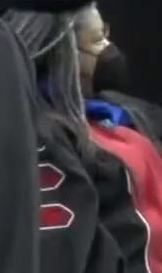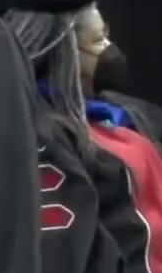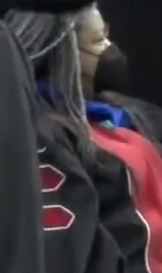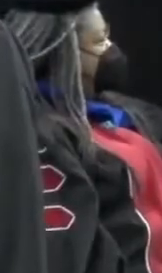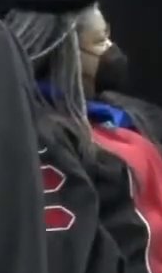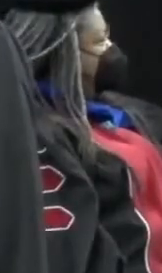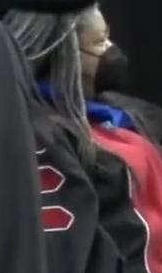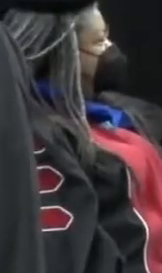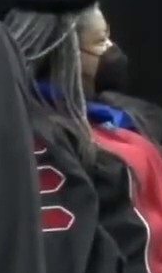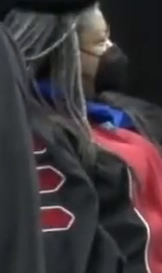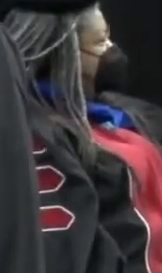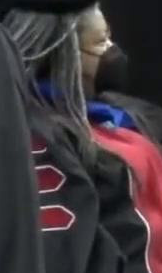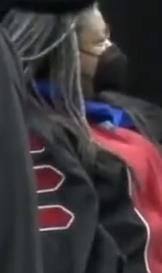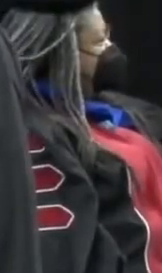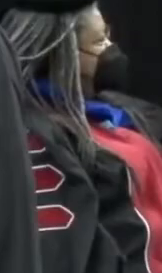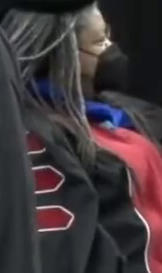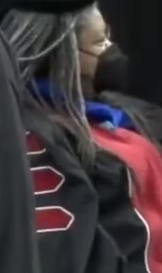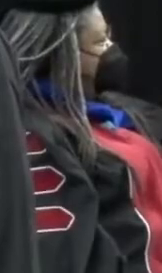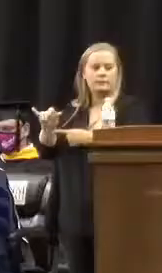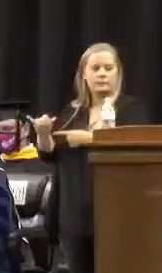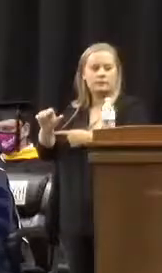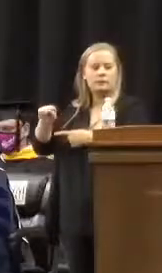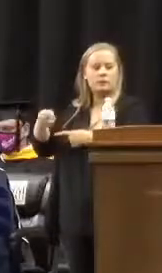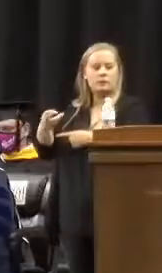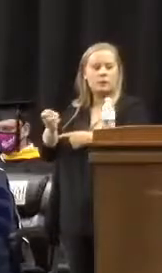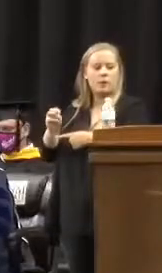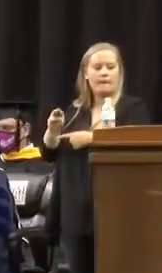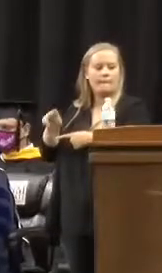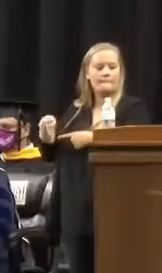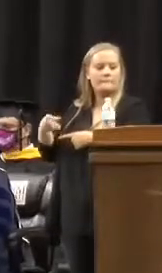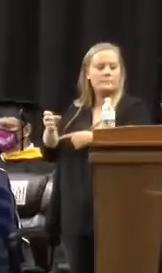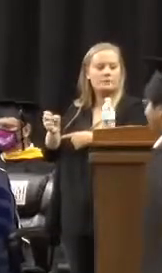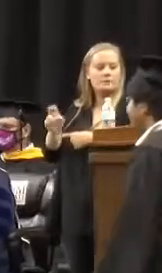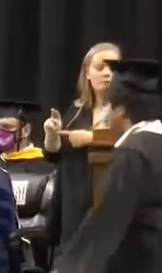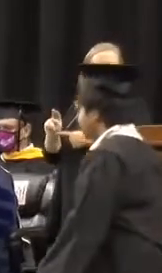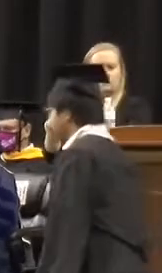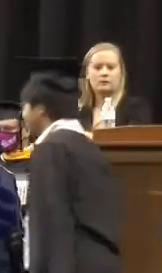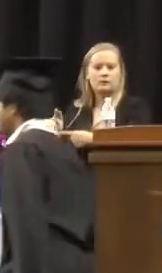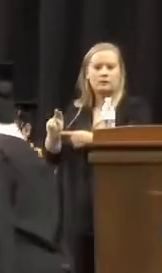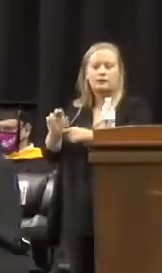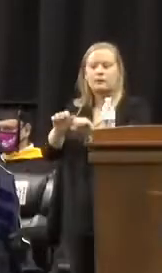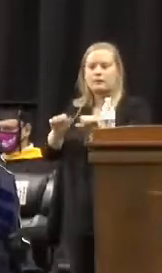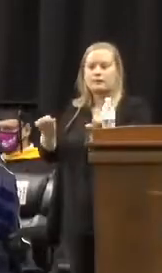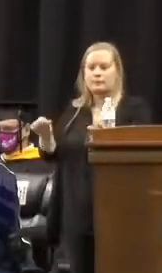Matthew Tracy Thompson, Associate of Applied Science, Game Development.